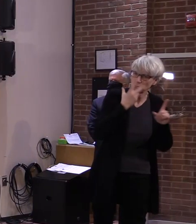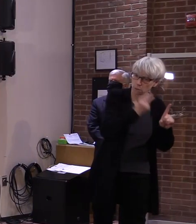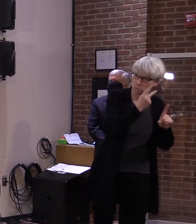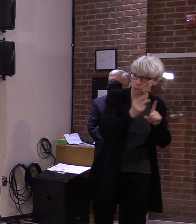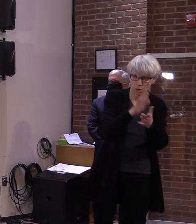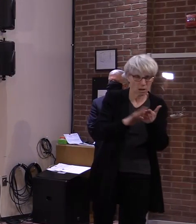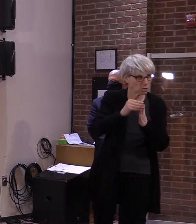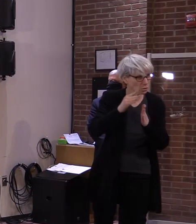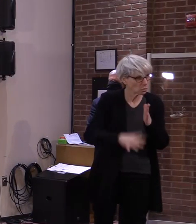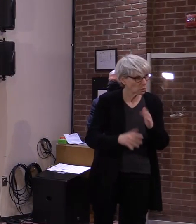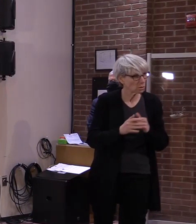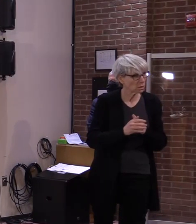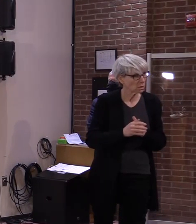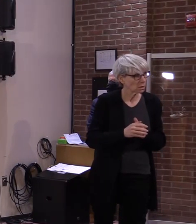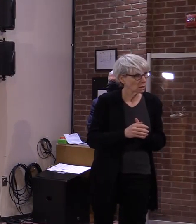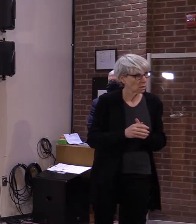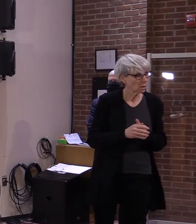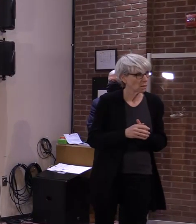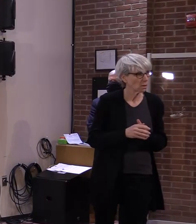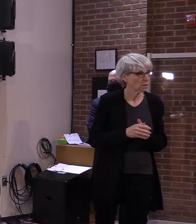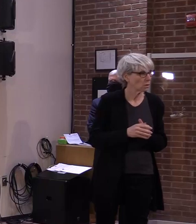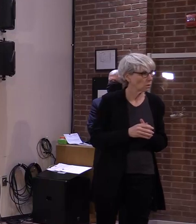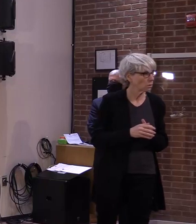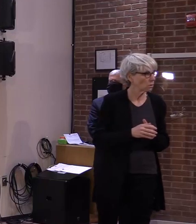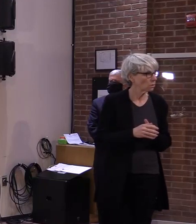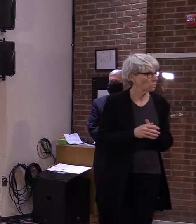given that that April 19th date is rapidly approaching?